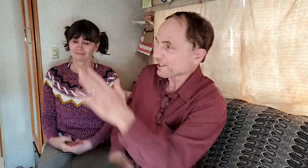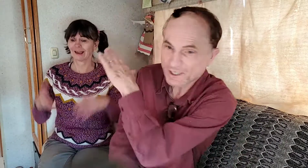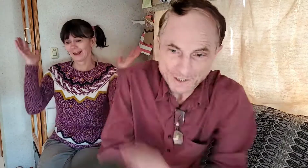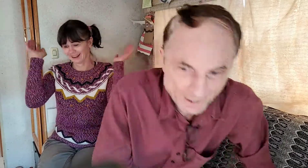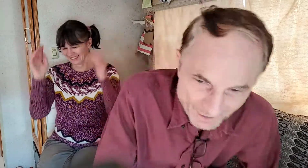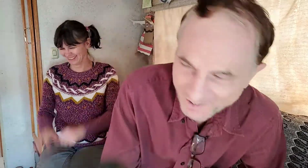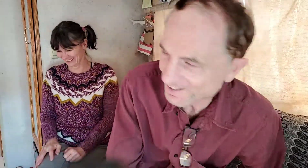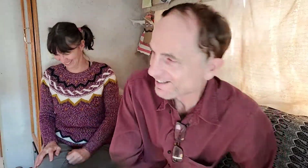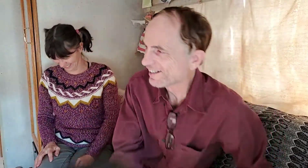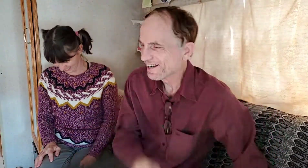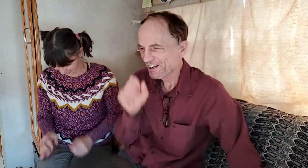later.